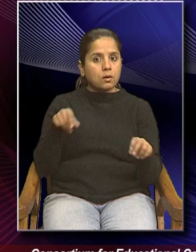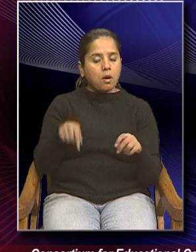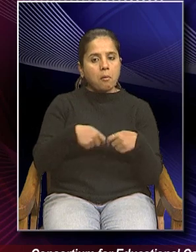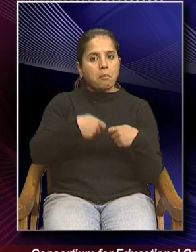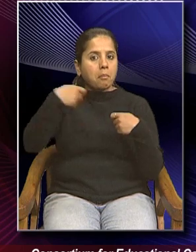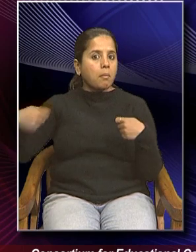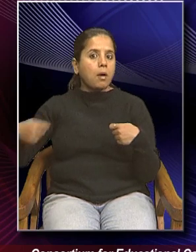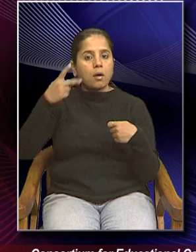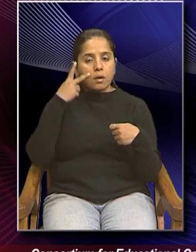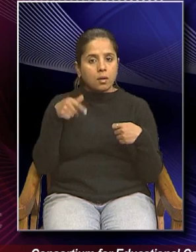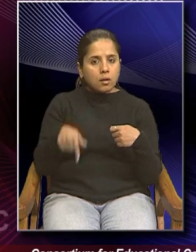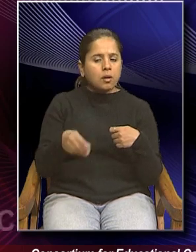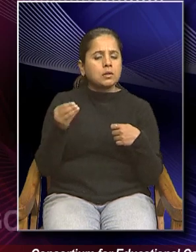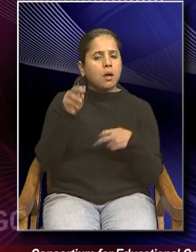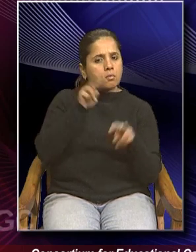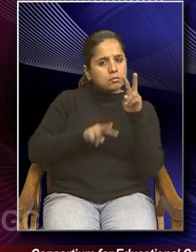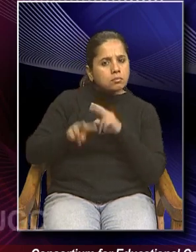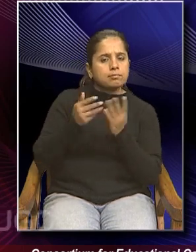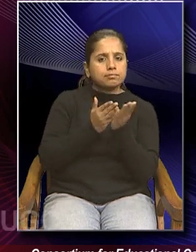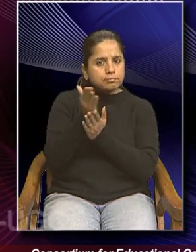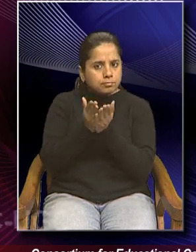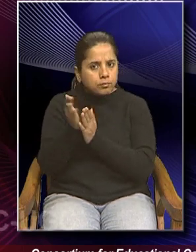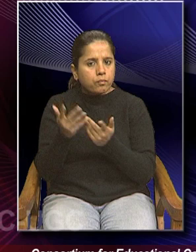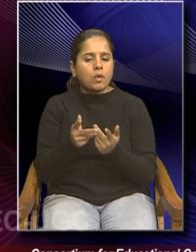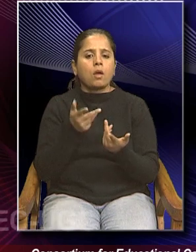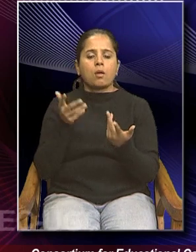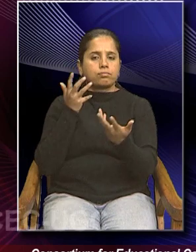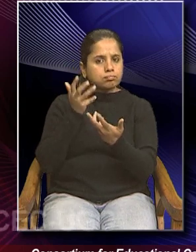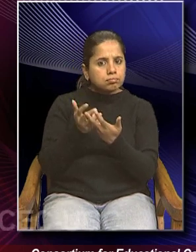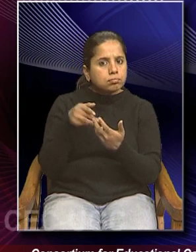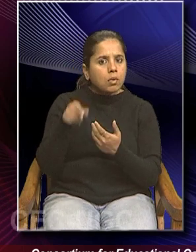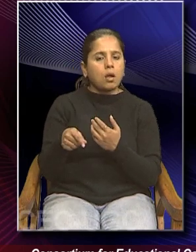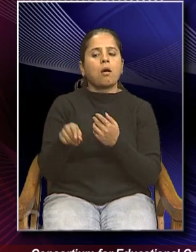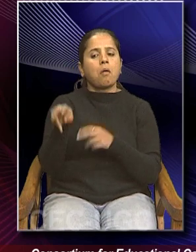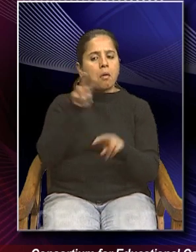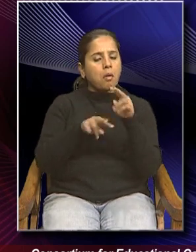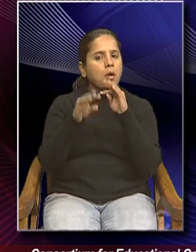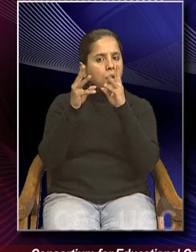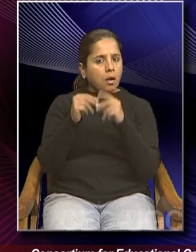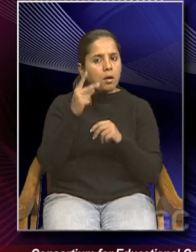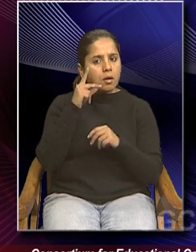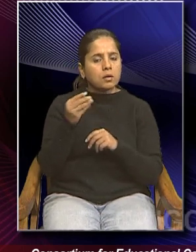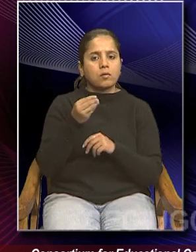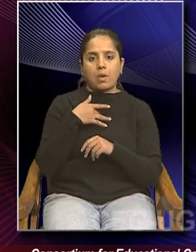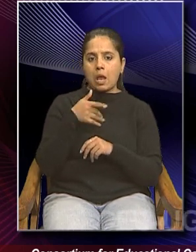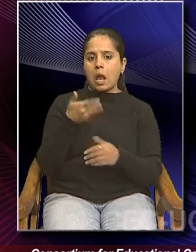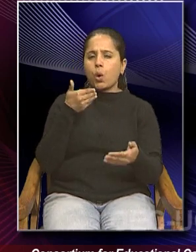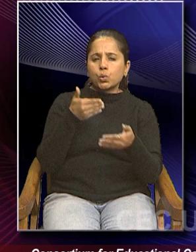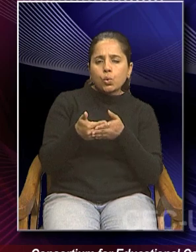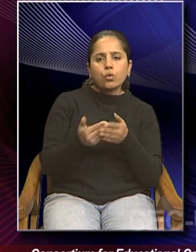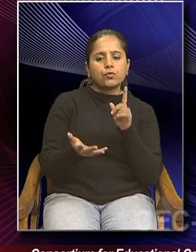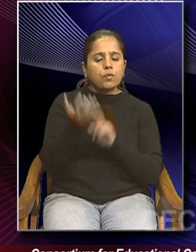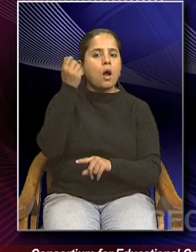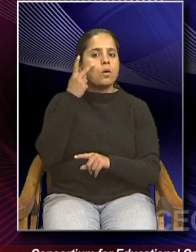extent to which a specific method accurately evaluates something and how closely the